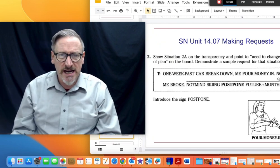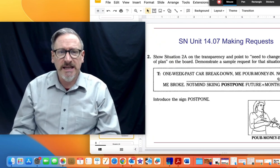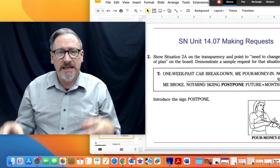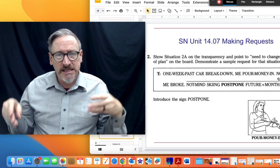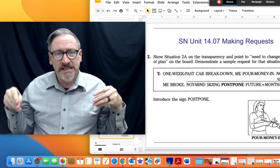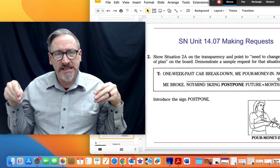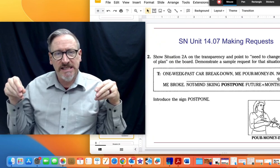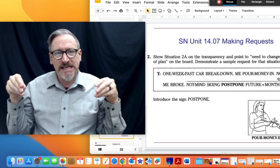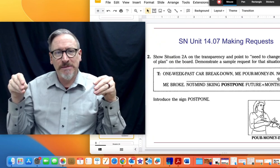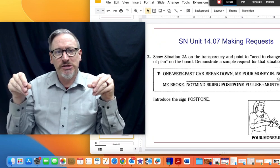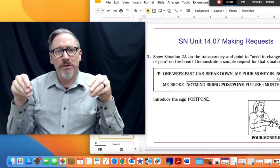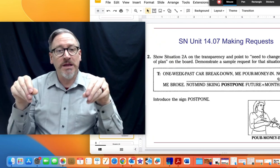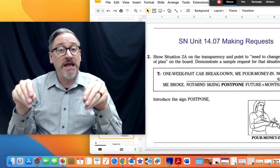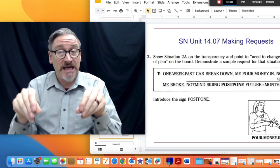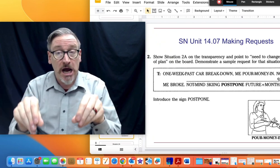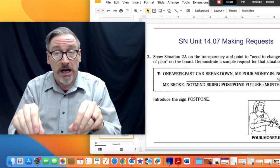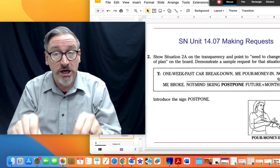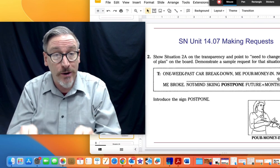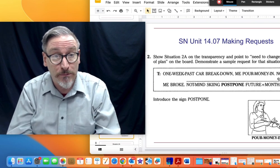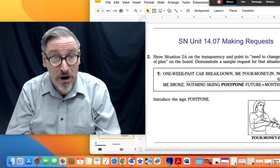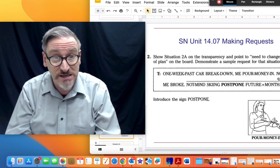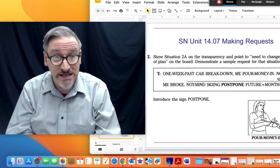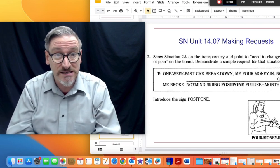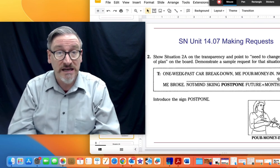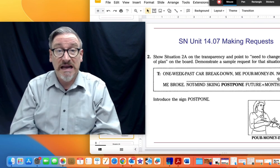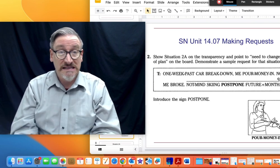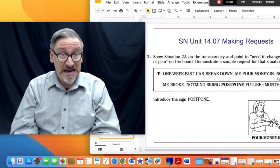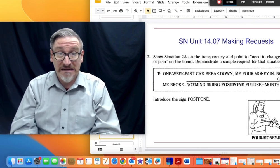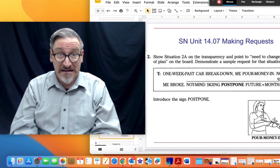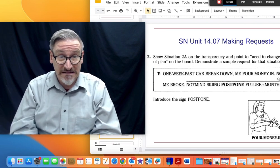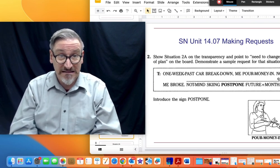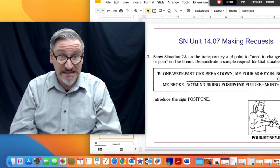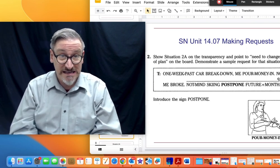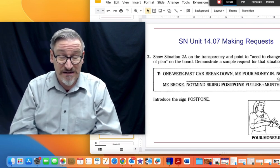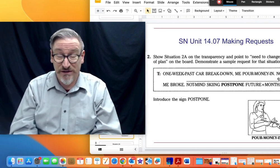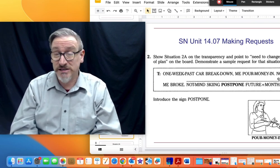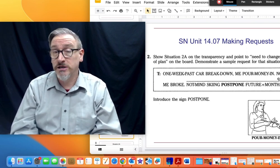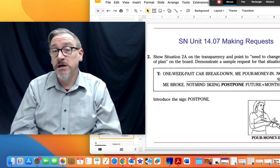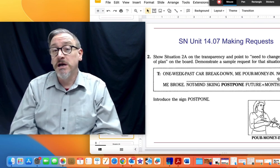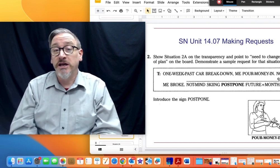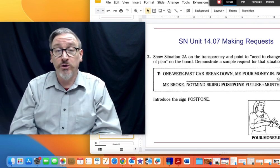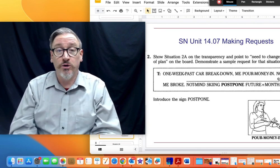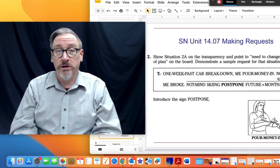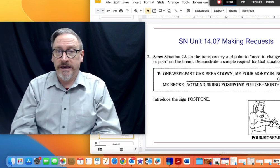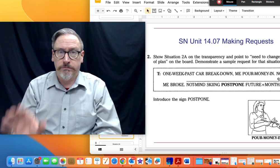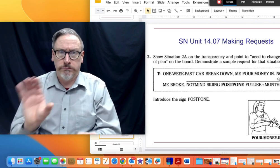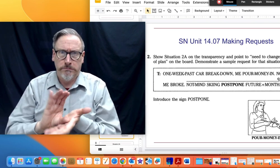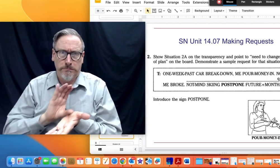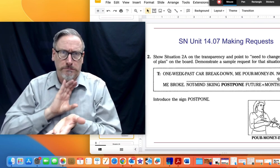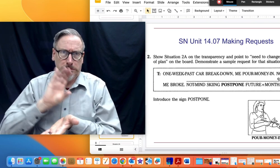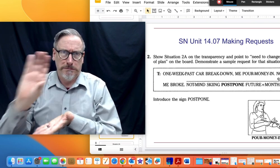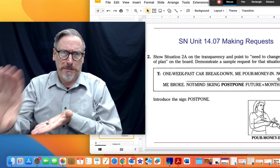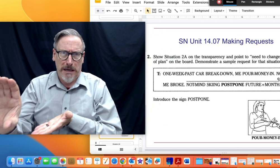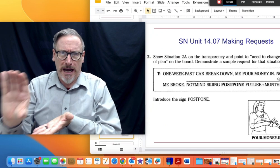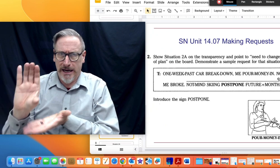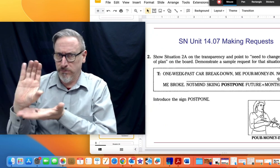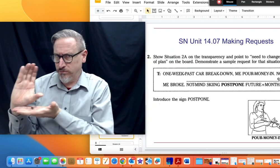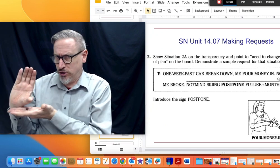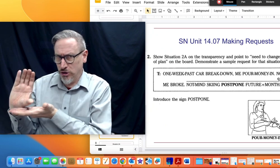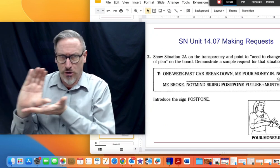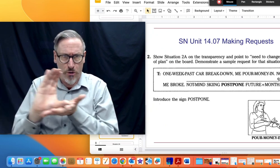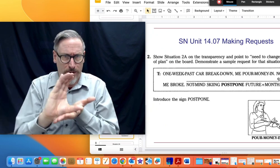can sign that this seems to imply like an ongoing process, like it's not done because it's not fixed. You could like,